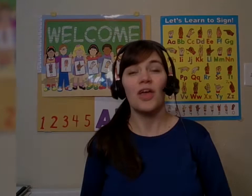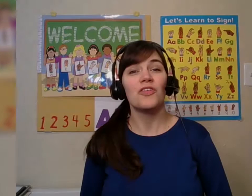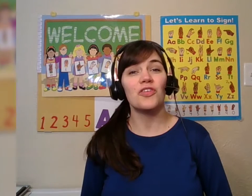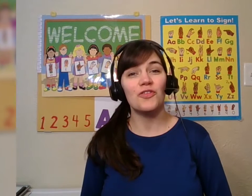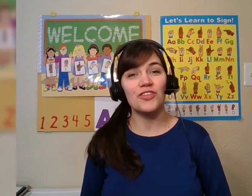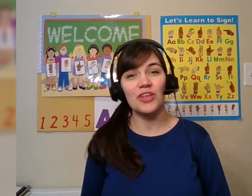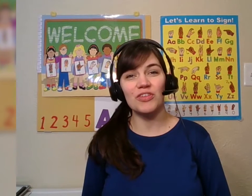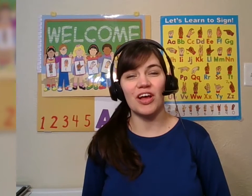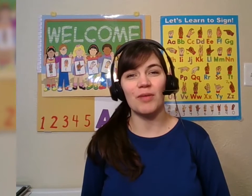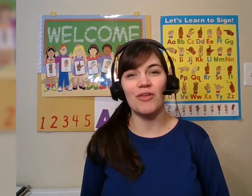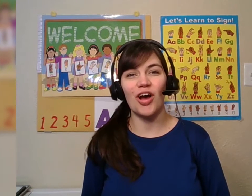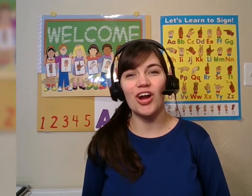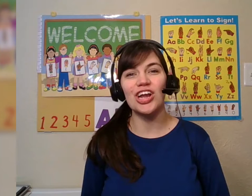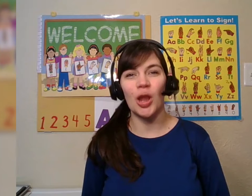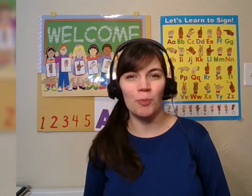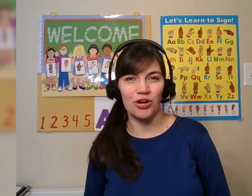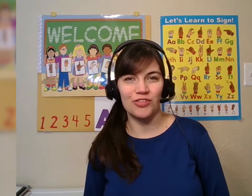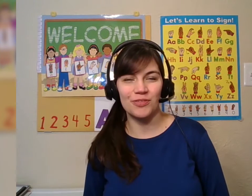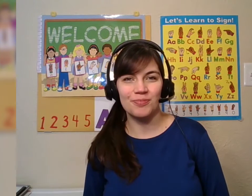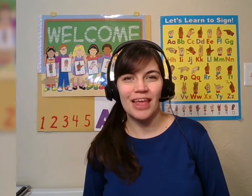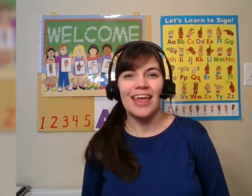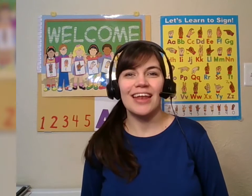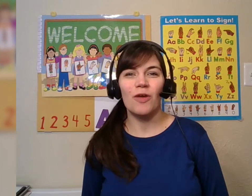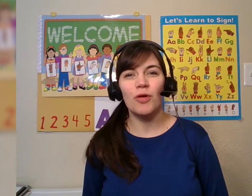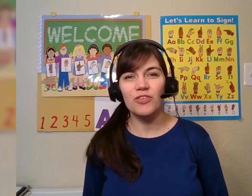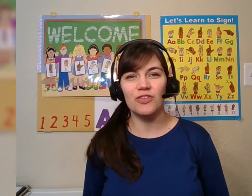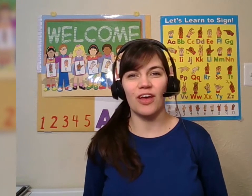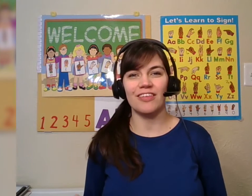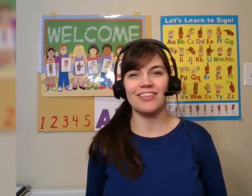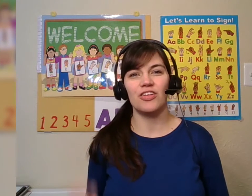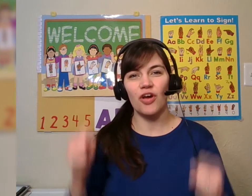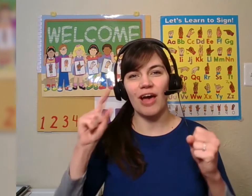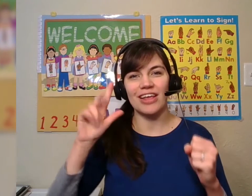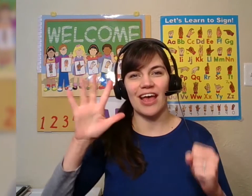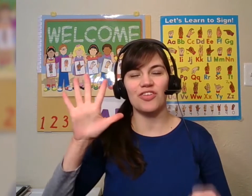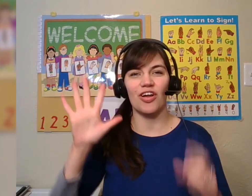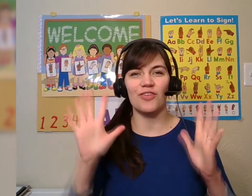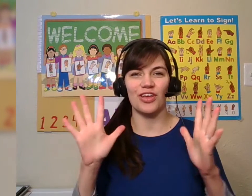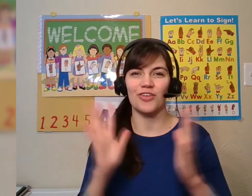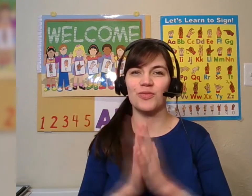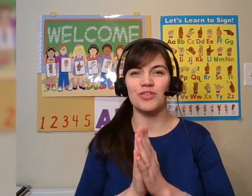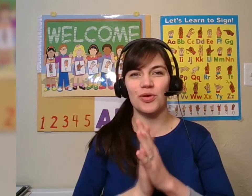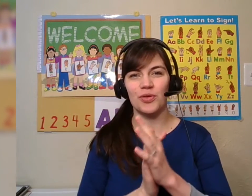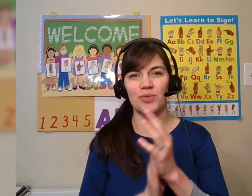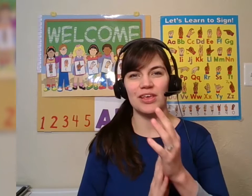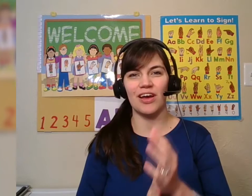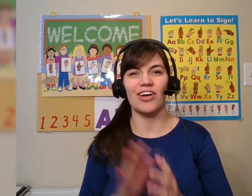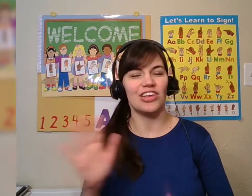So the first thing we'll talk about are numbers. Now, most of us know how to count on our fingers. We do it when we are young,